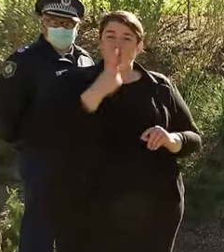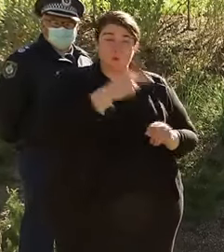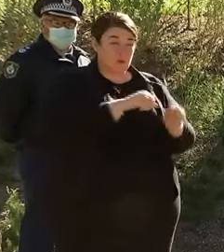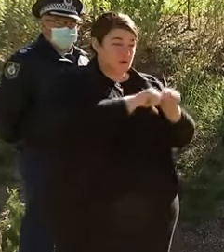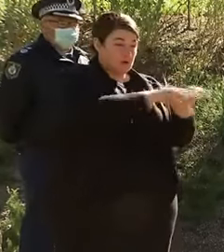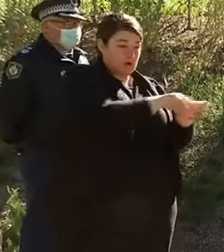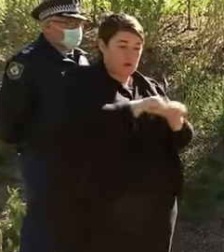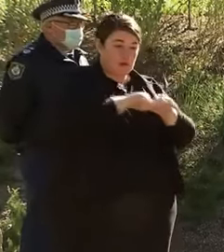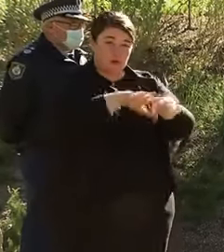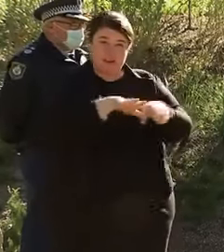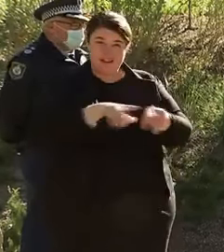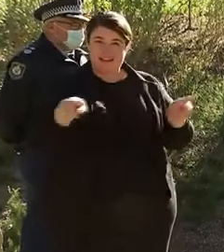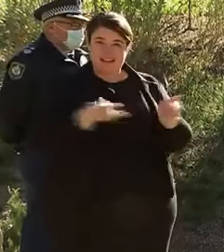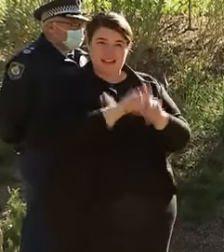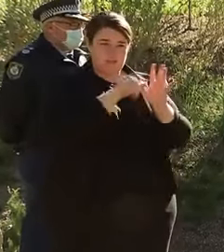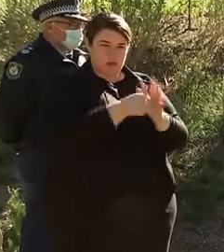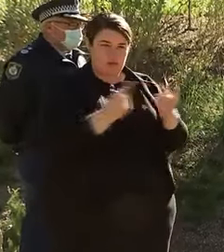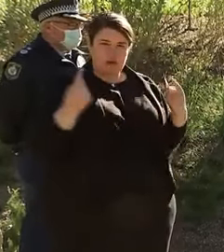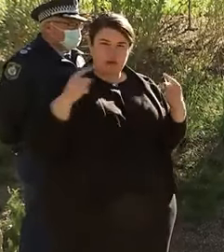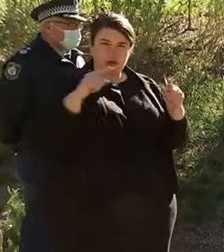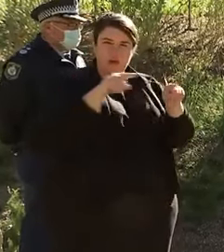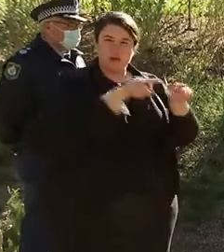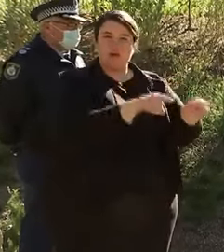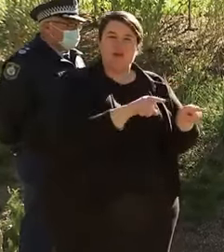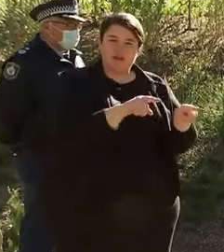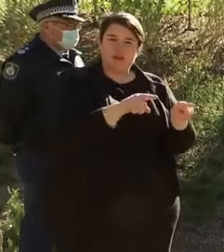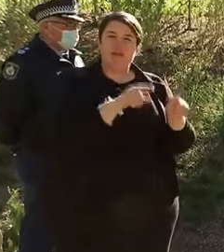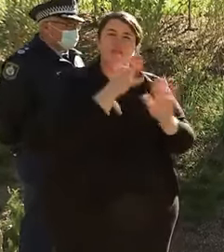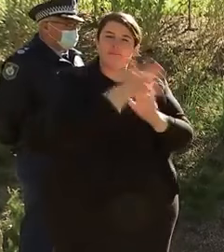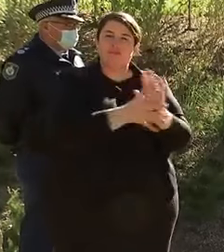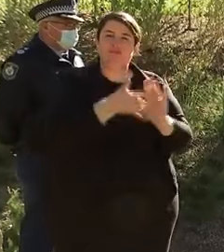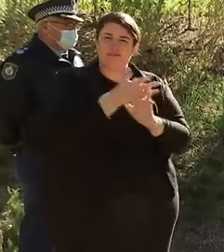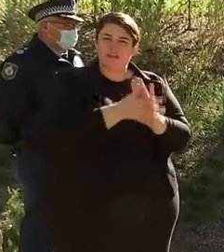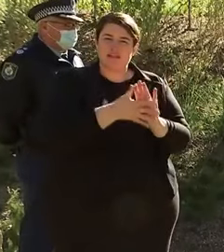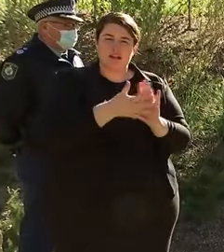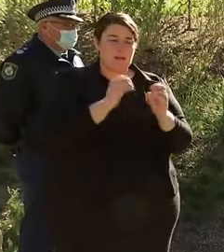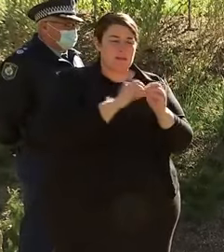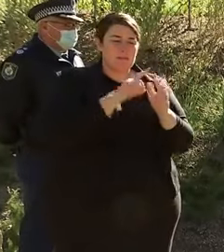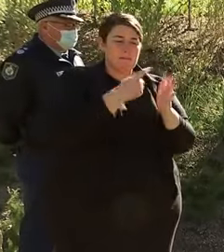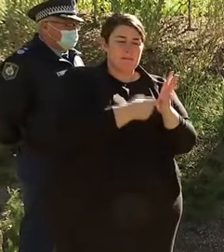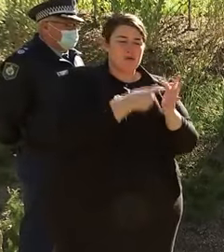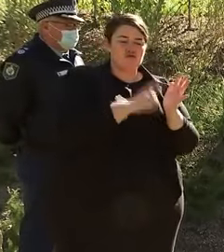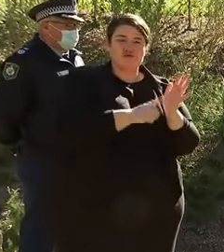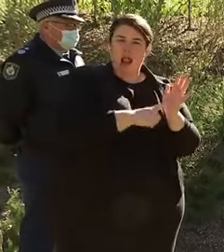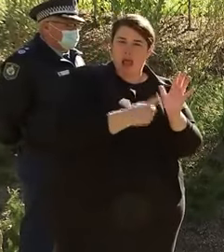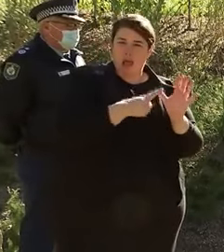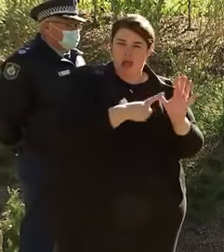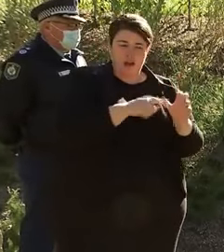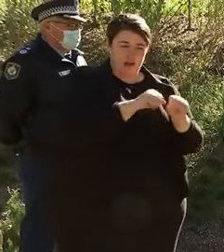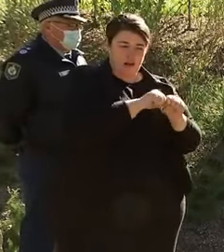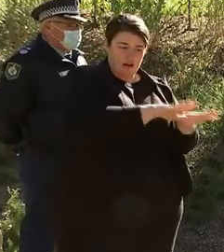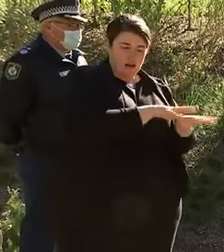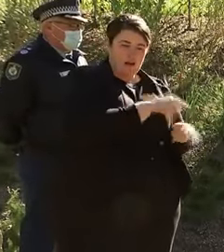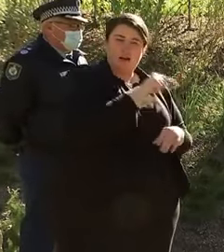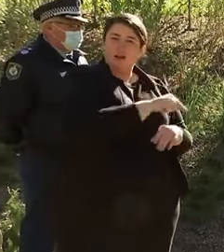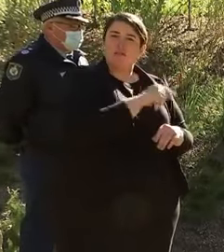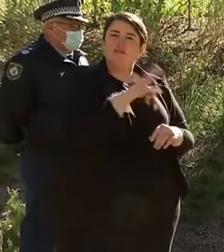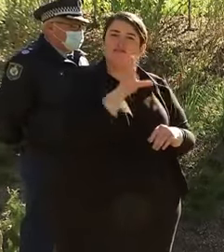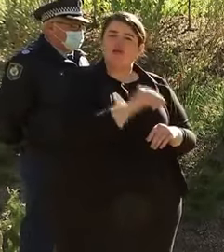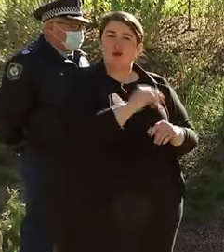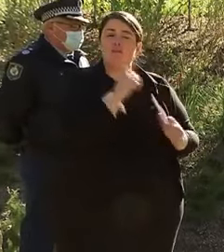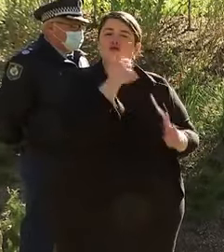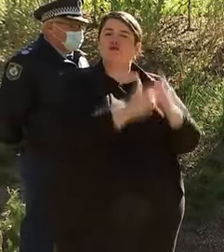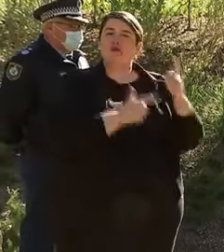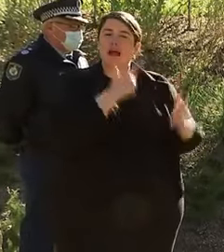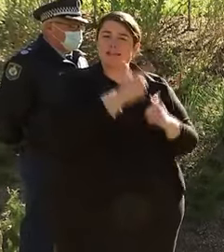outbreaks occurring at the same time. So we had a Boralla cluster associated with the a